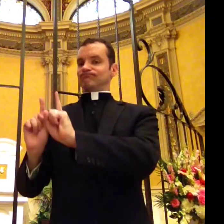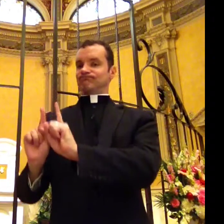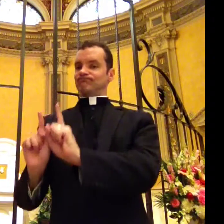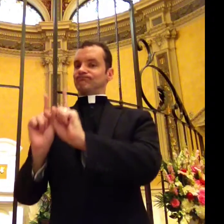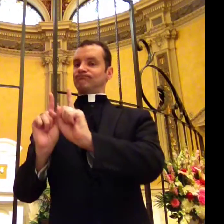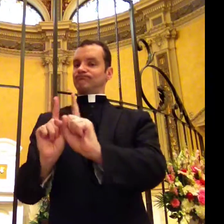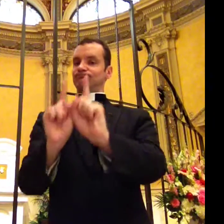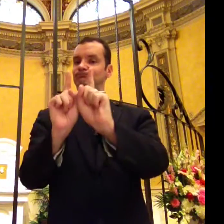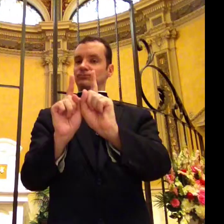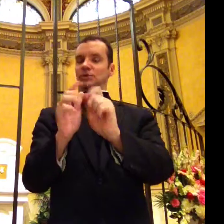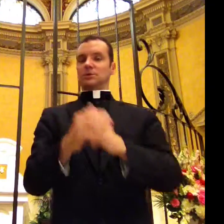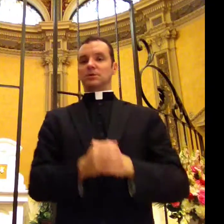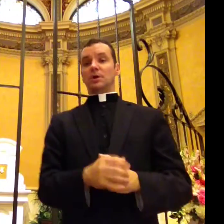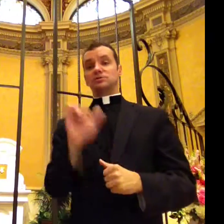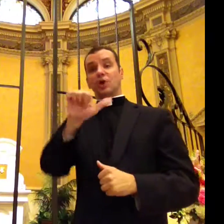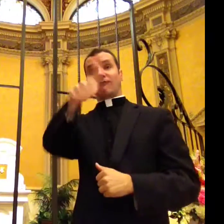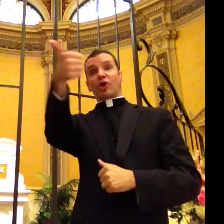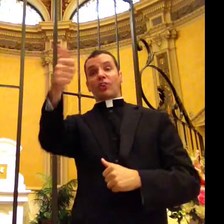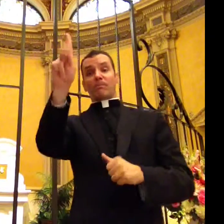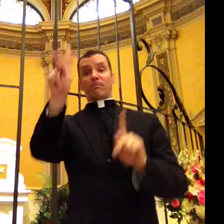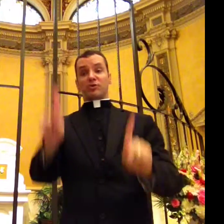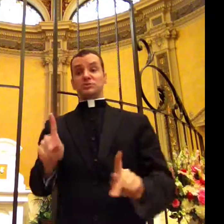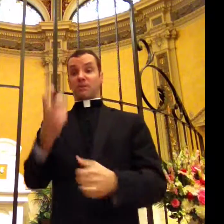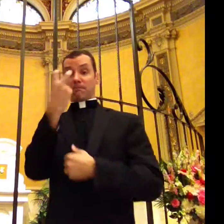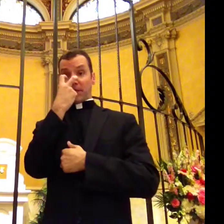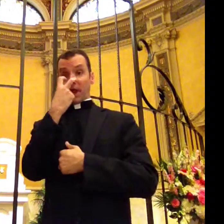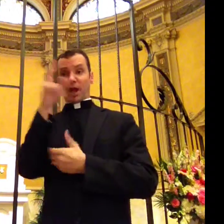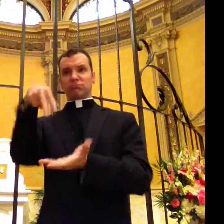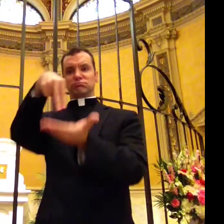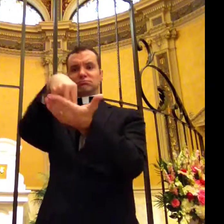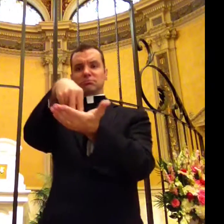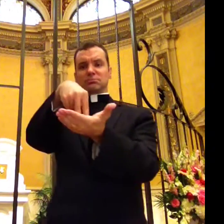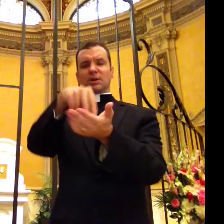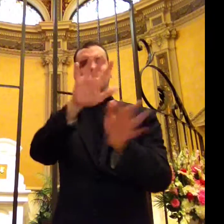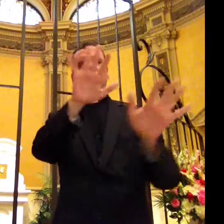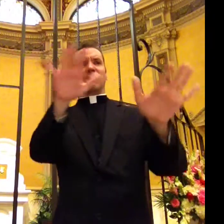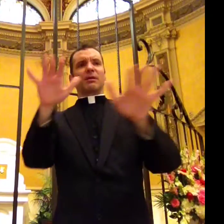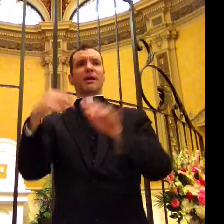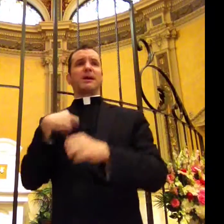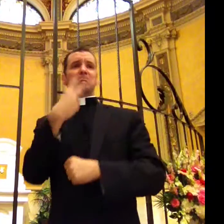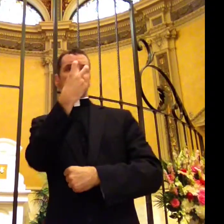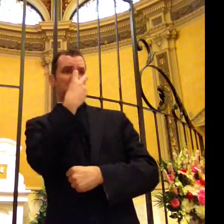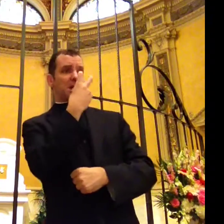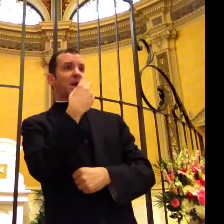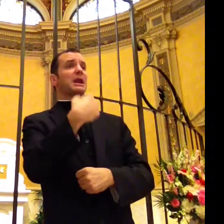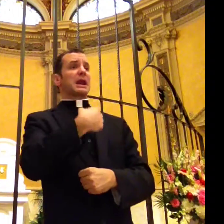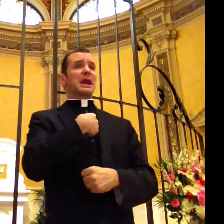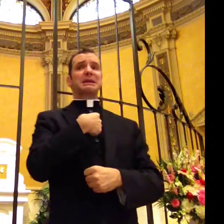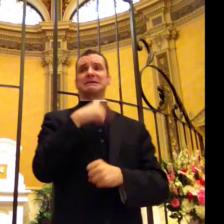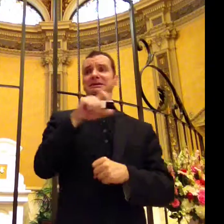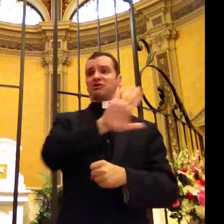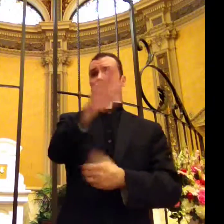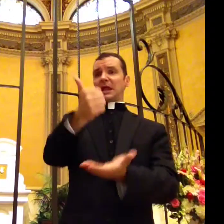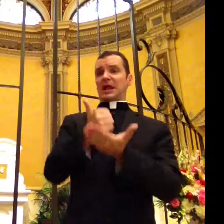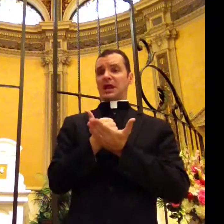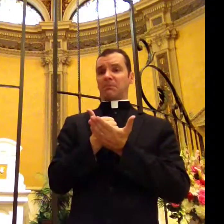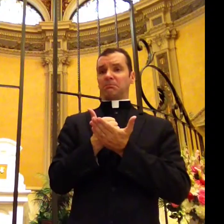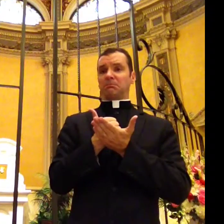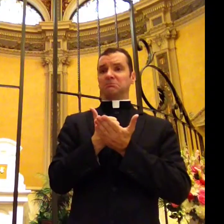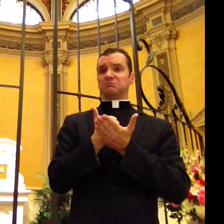by her holding onto our elbow and us guiding her. There was another person who was blind who stood up and said, "I'm